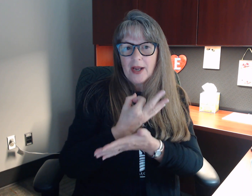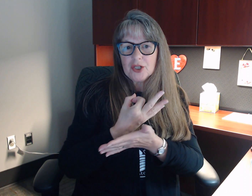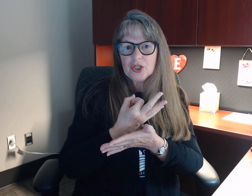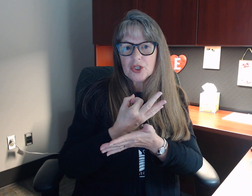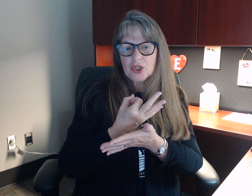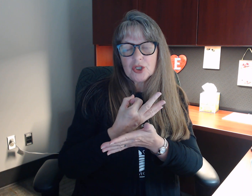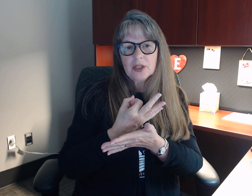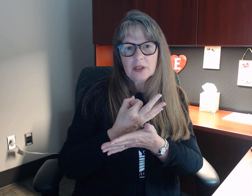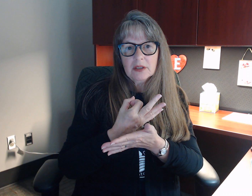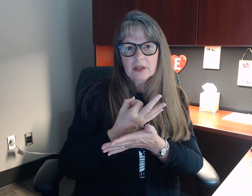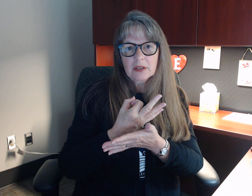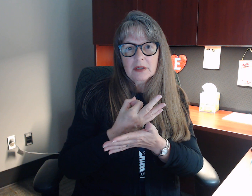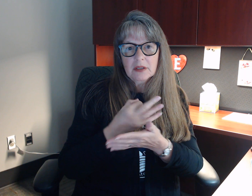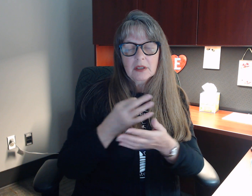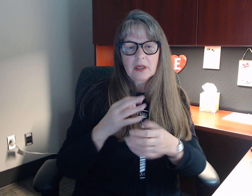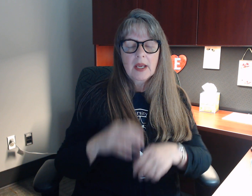fresh